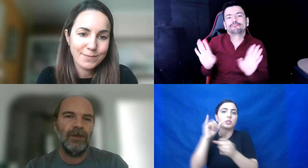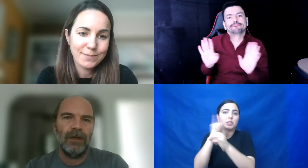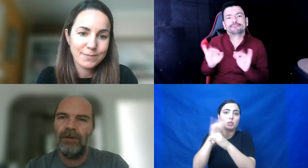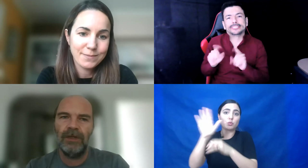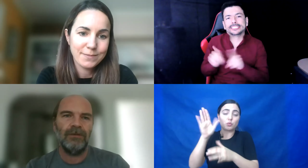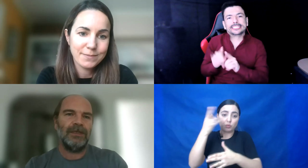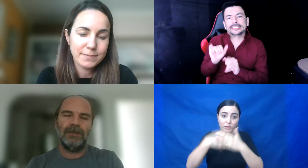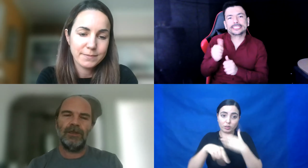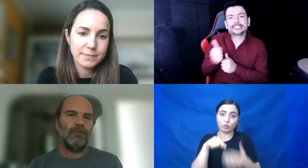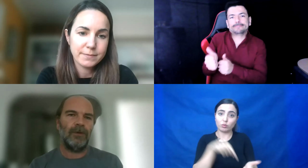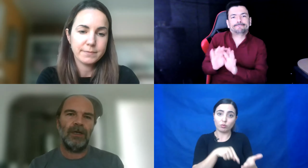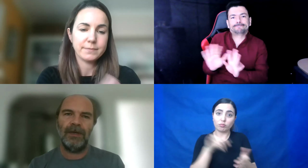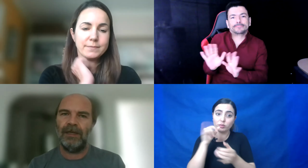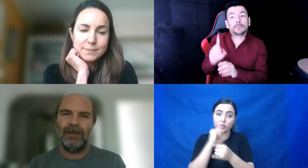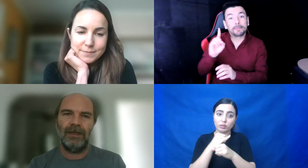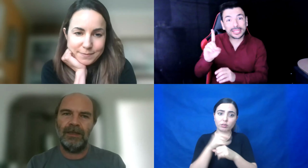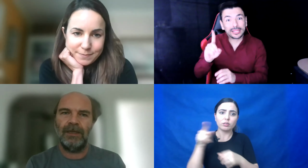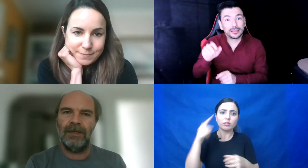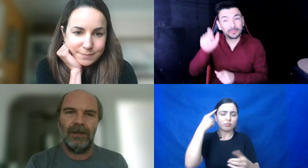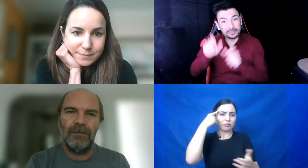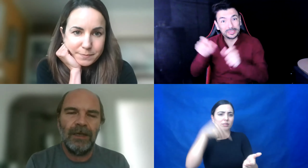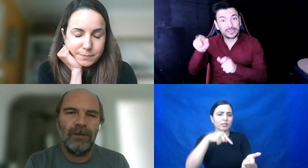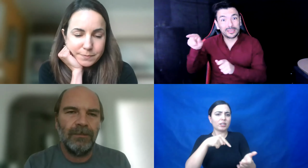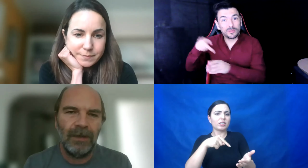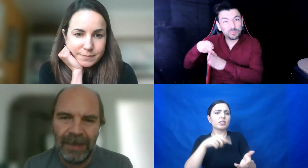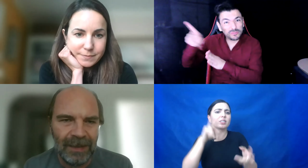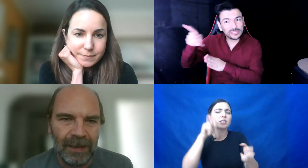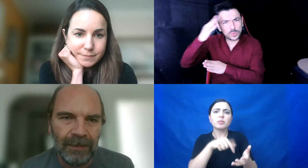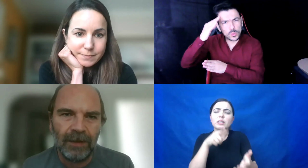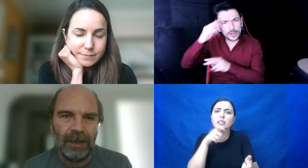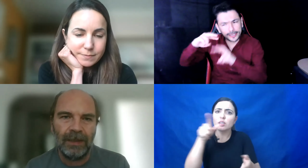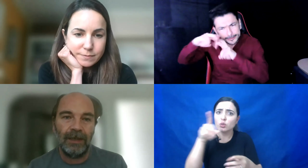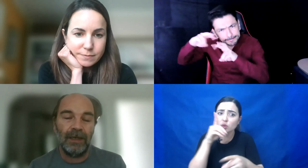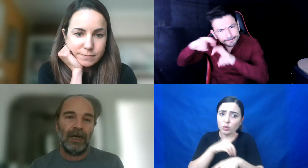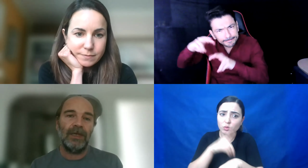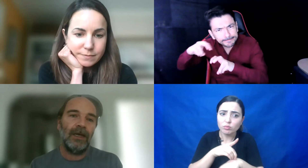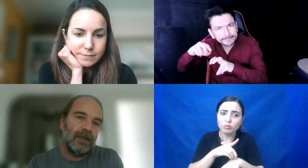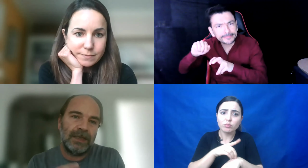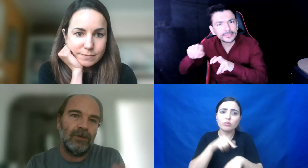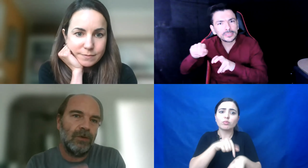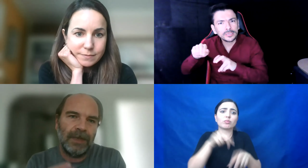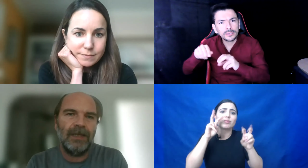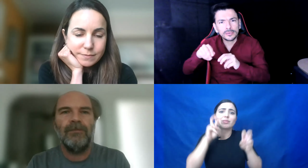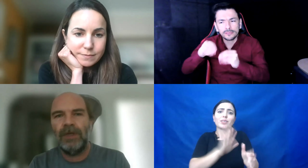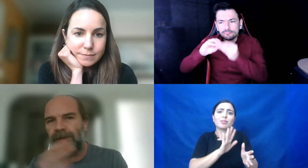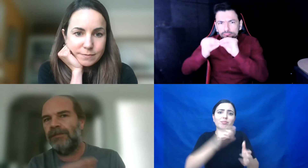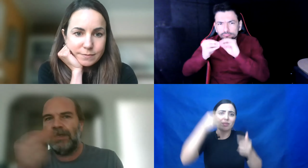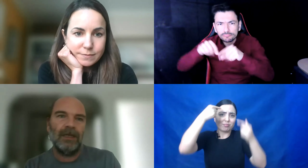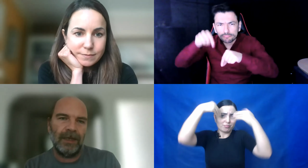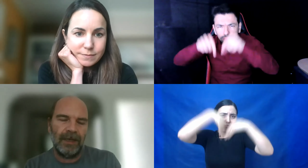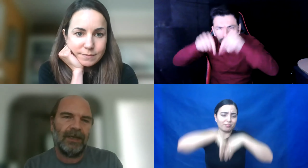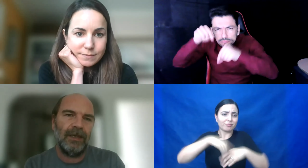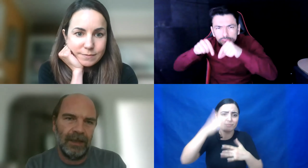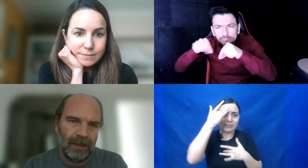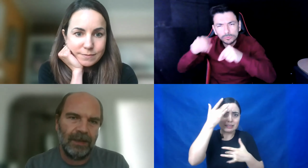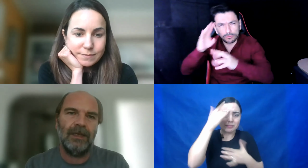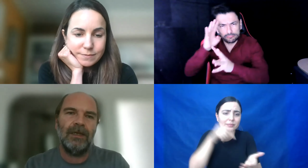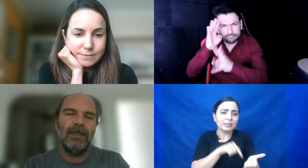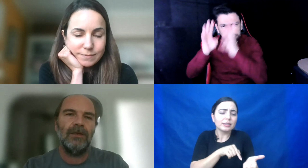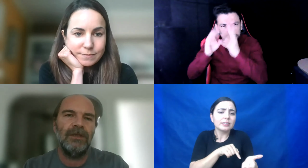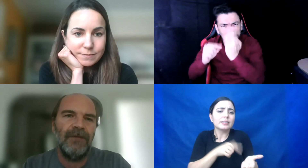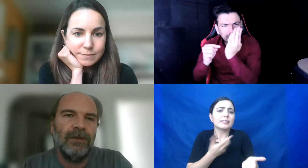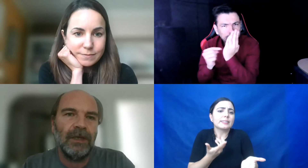was thought to not have any solution until this was the case of a child,